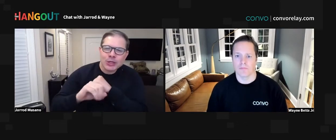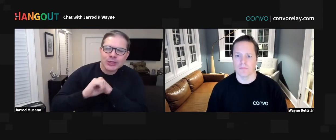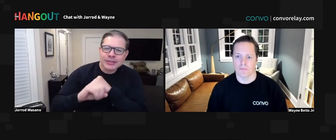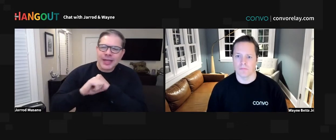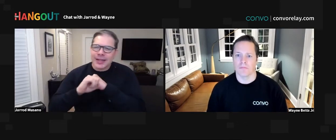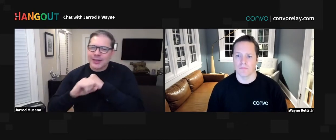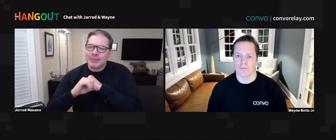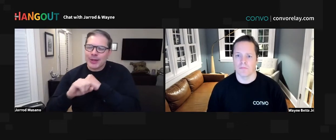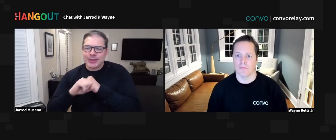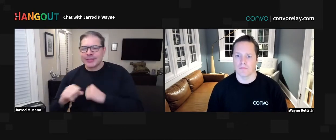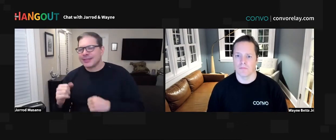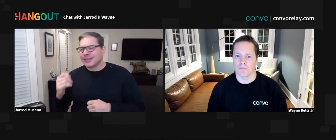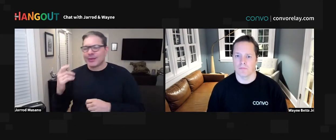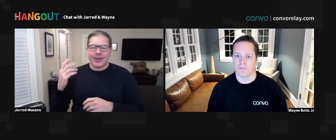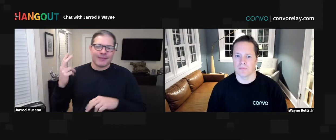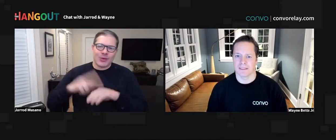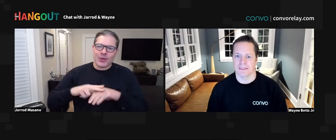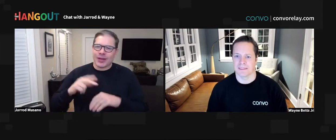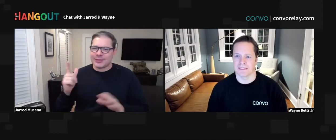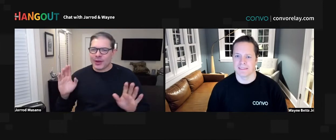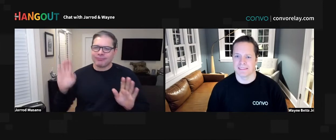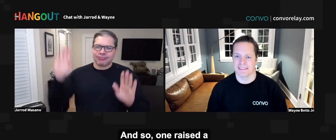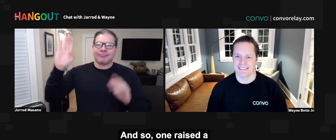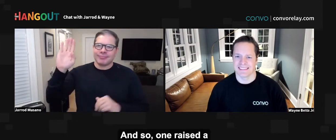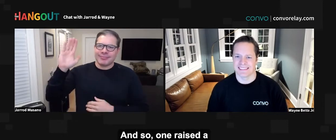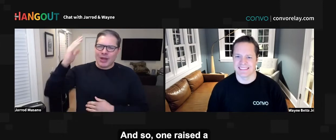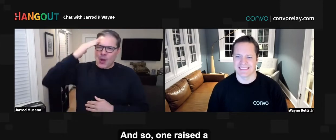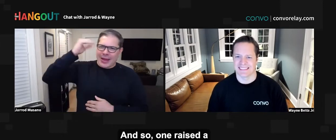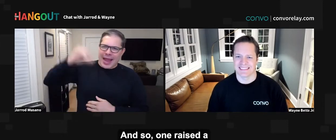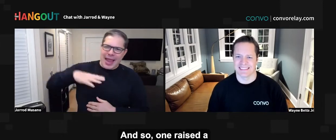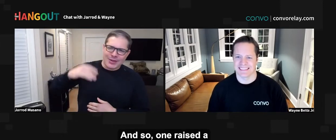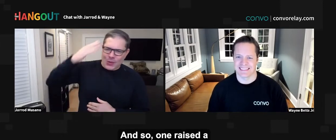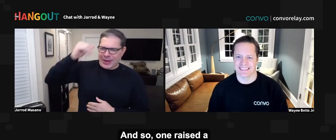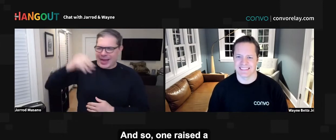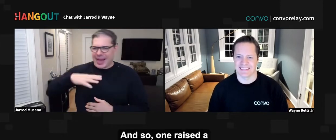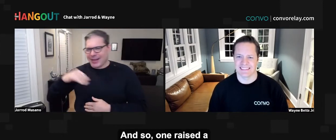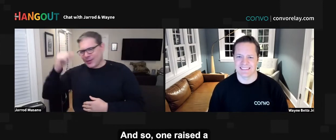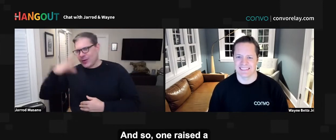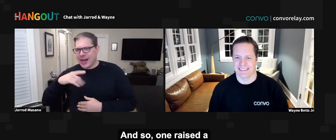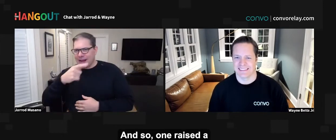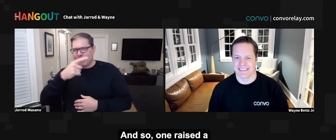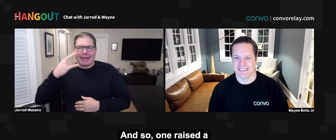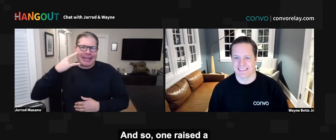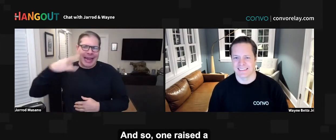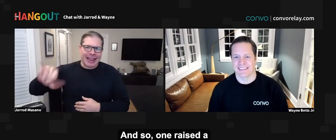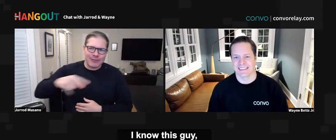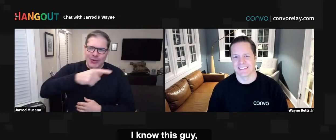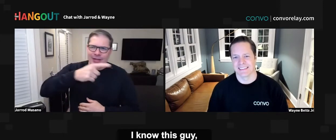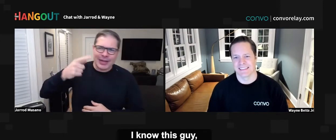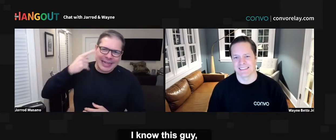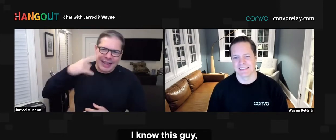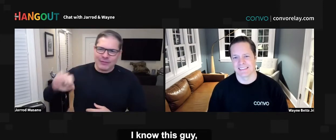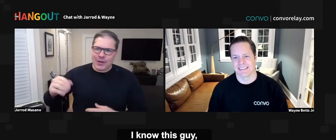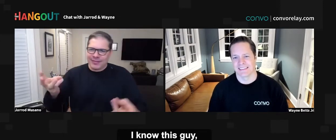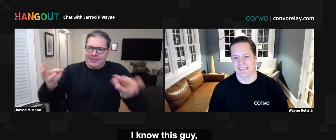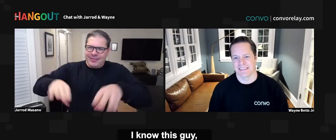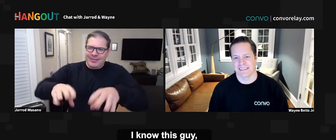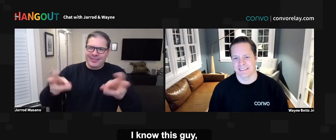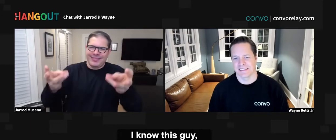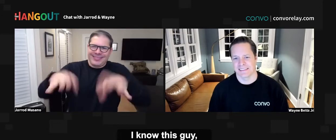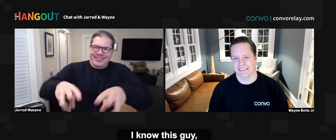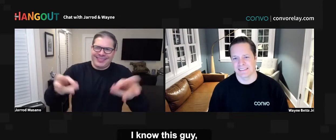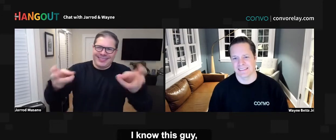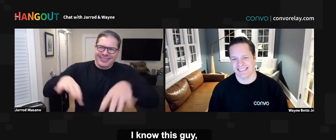some of this. We needed someone who could film something like a commercial for us, and so one raised a hand and said, "I know this guy. He's